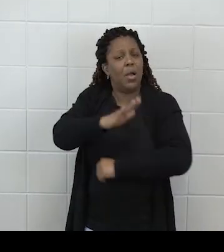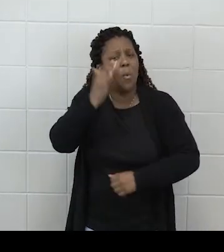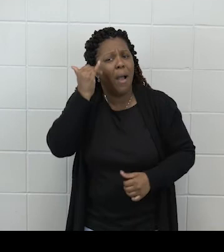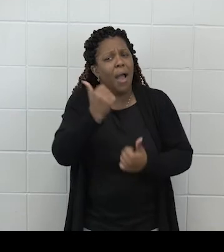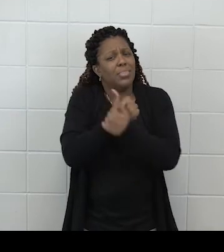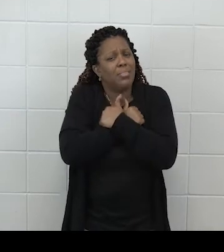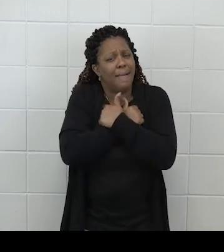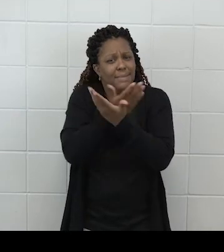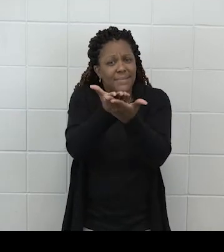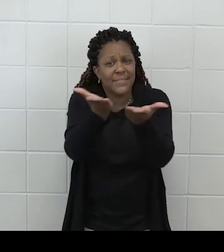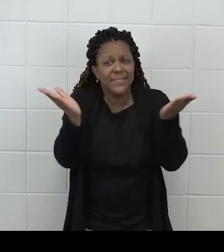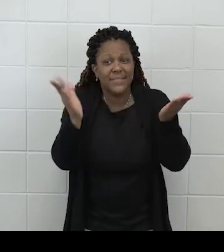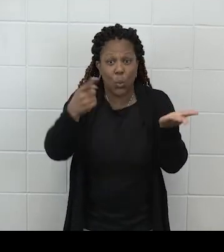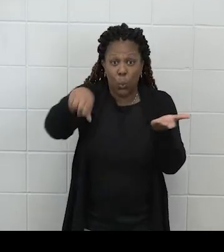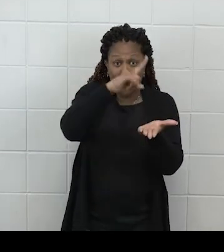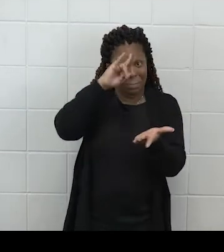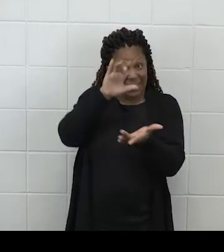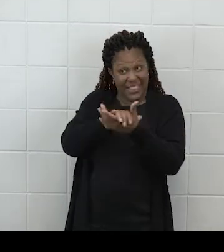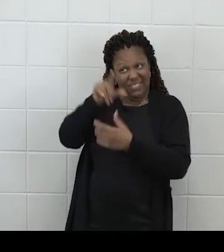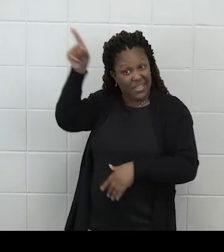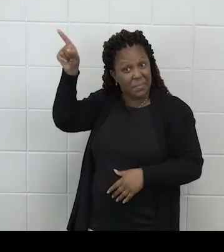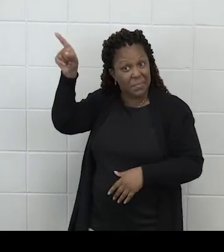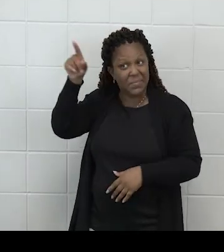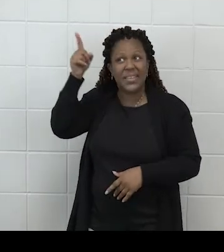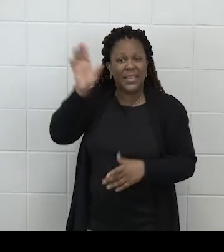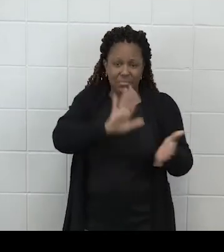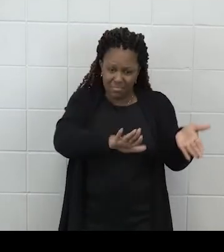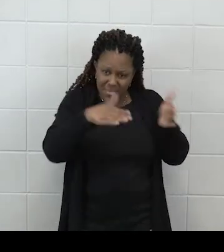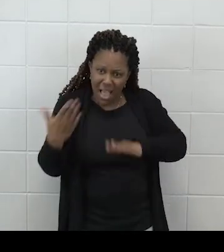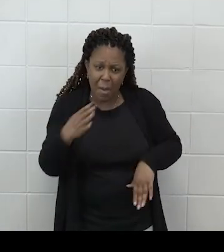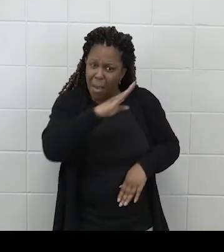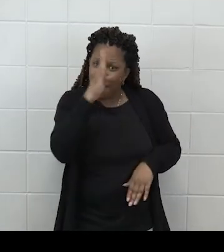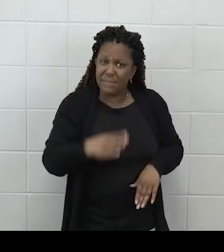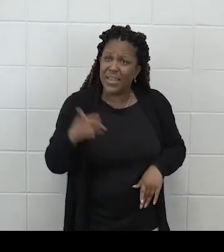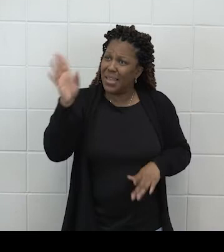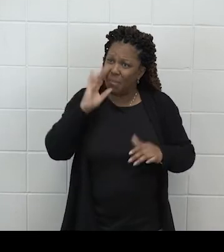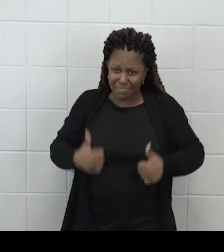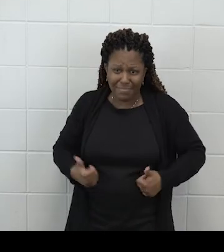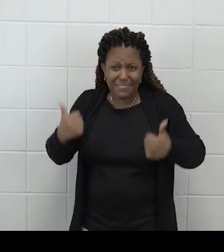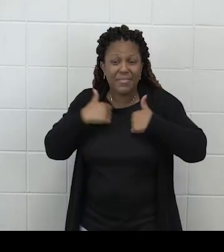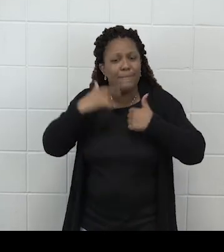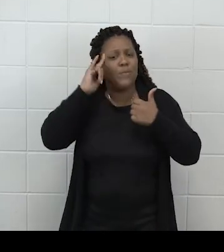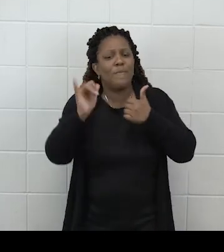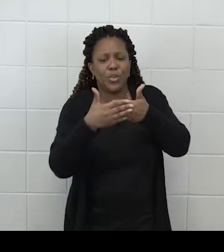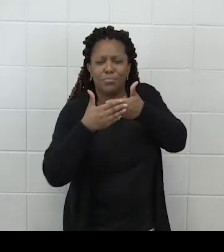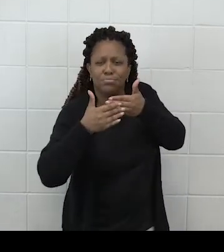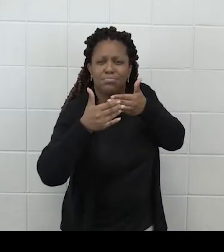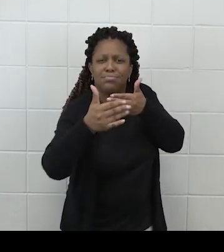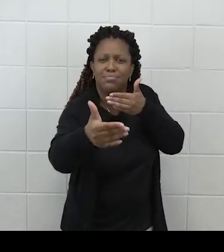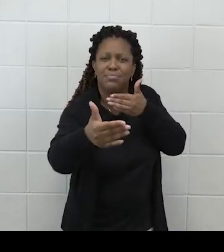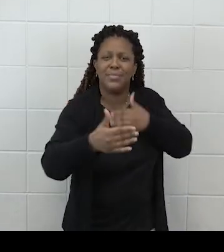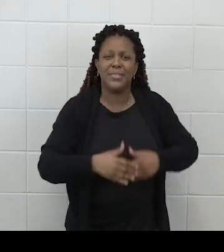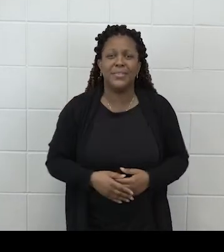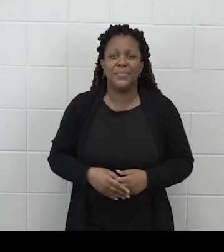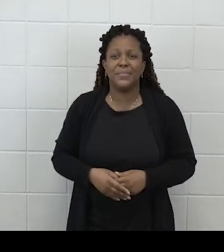eternal life. It's a time for us to remember that God's love is not static or self-centered. It